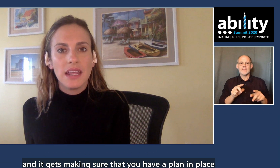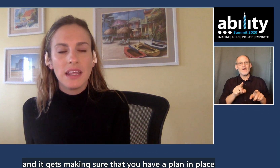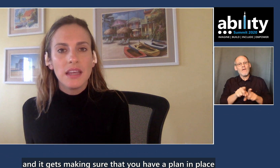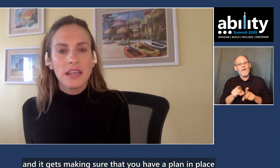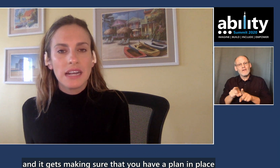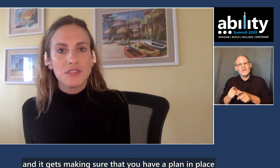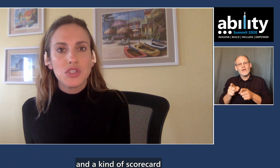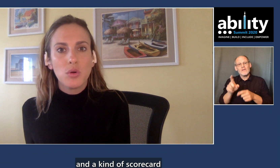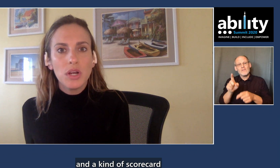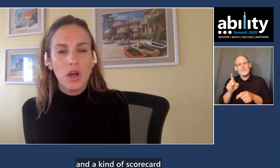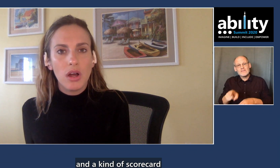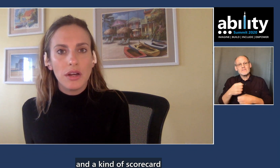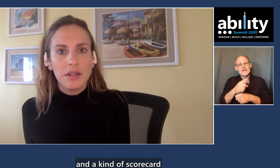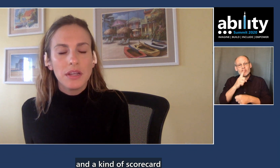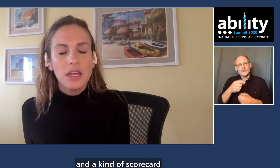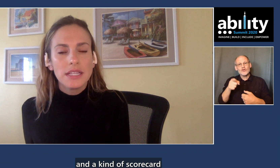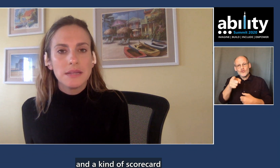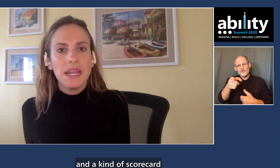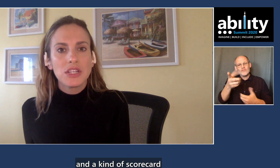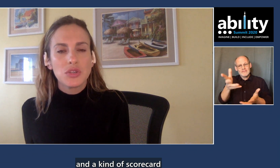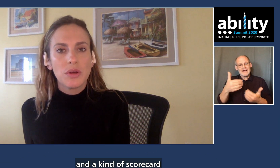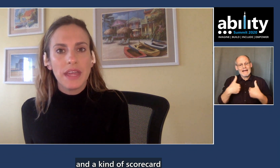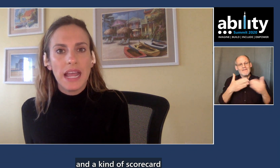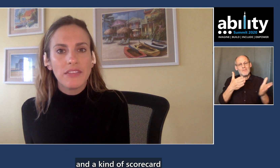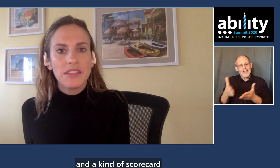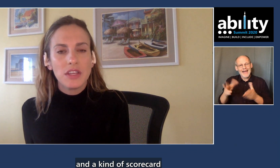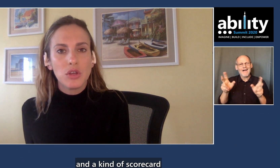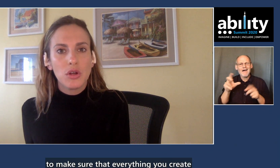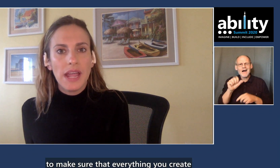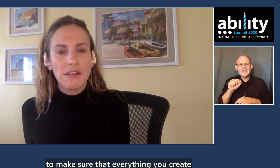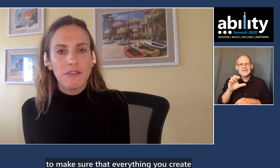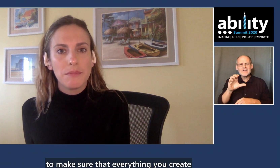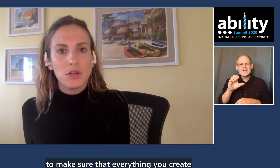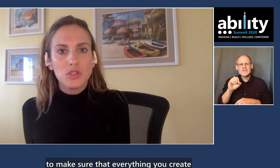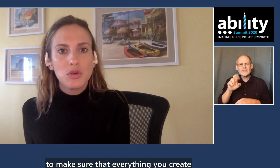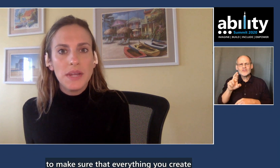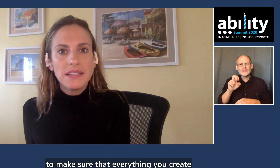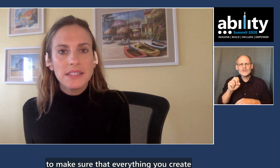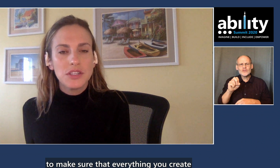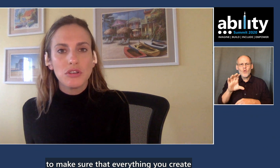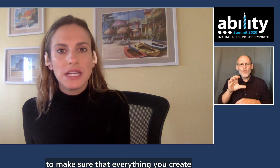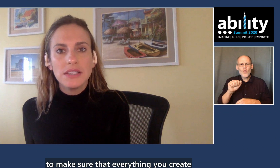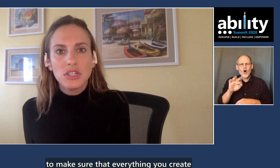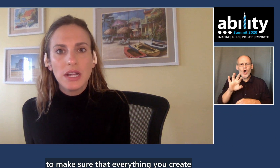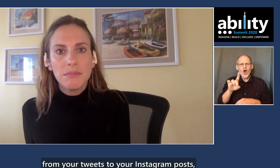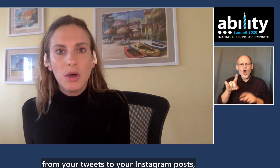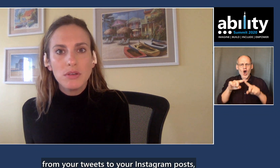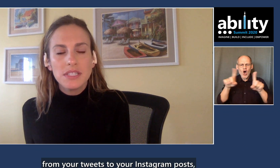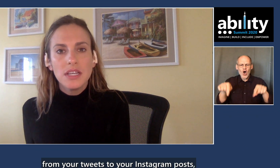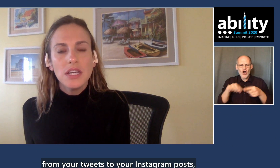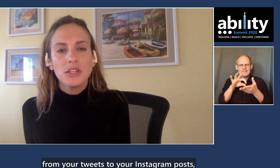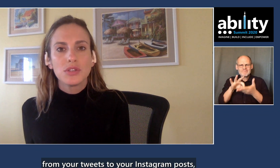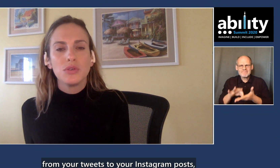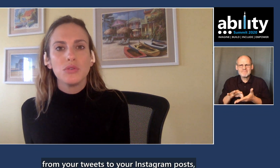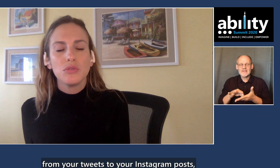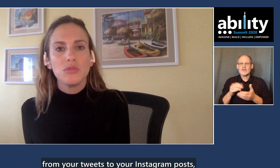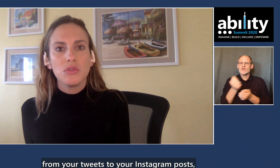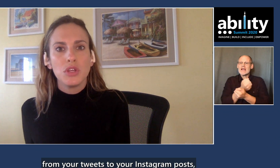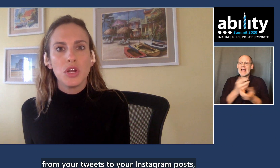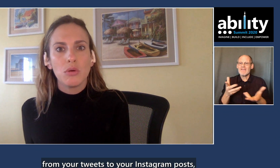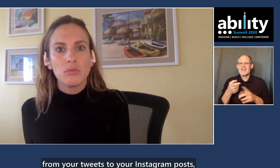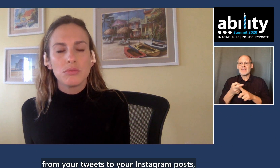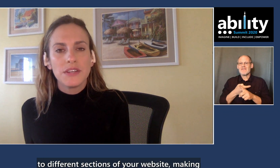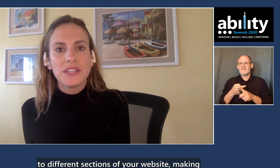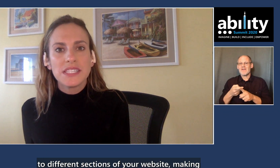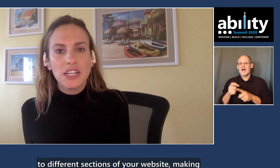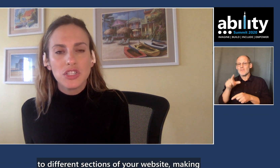and a kind of scorecard to make sure that everything you create, from your tweets to your Instagram posts